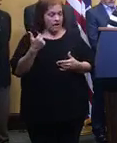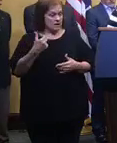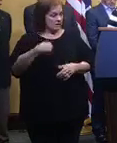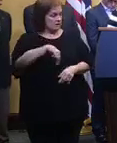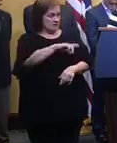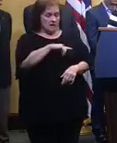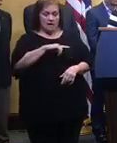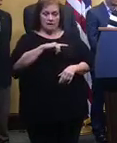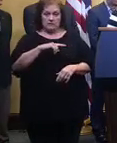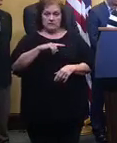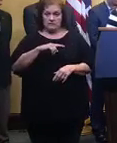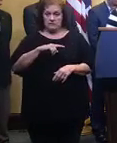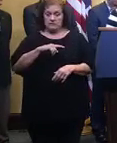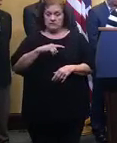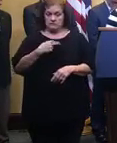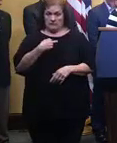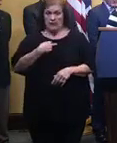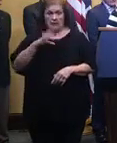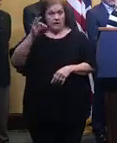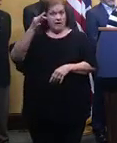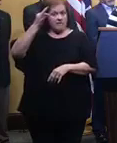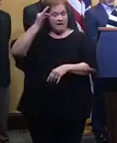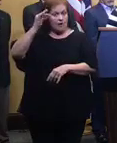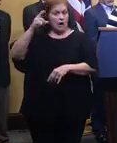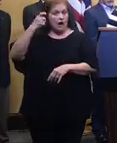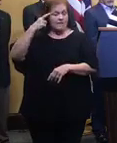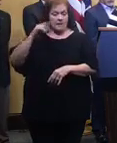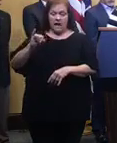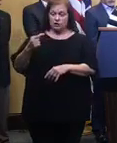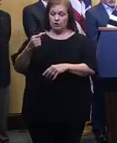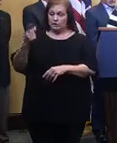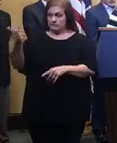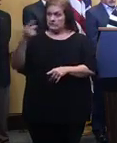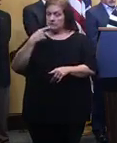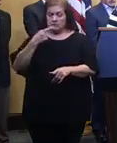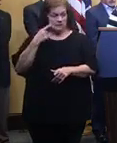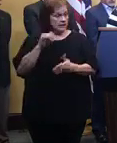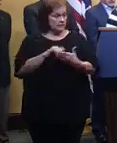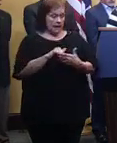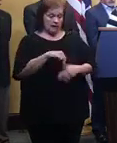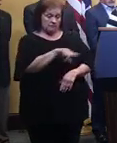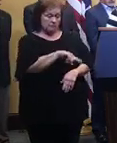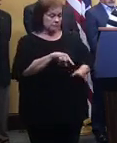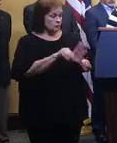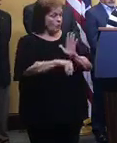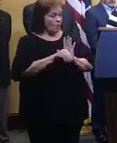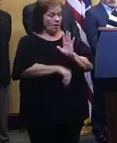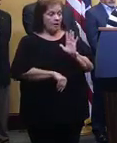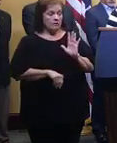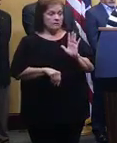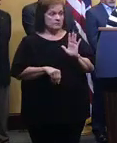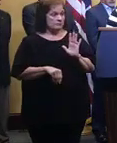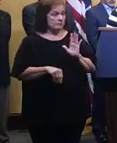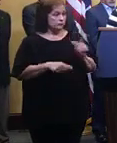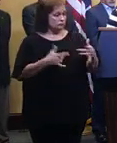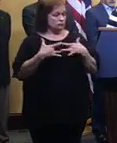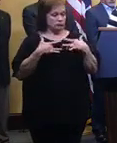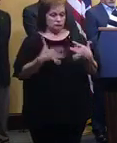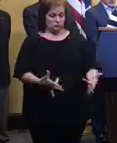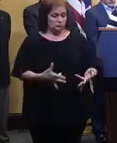by the federal government, the IG, by saying that the city of New Orleans has a history of